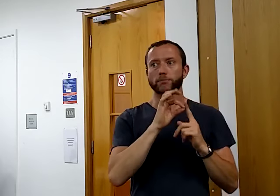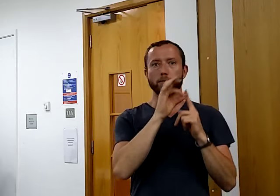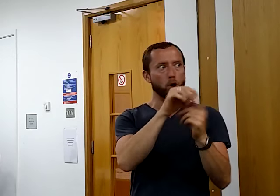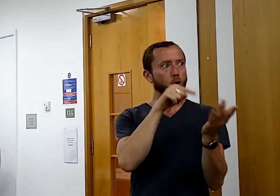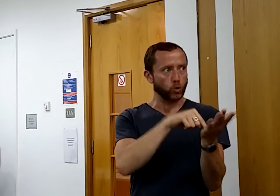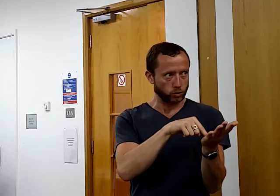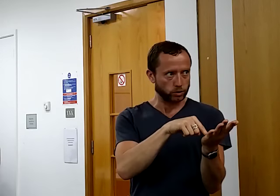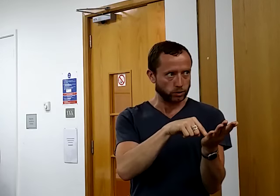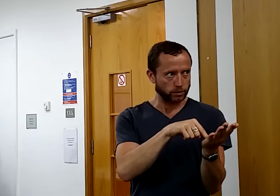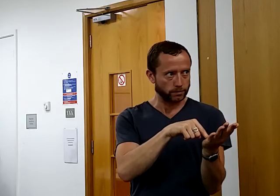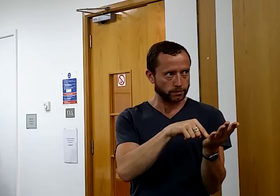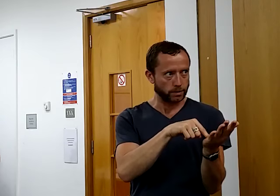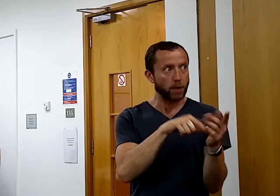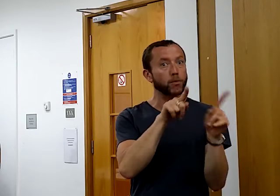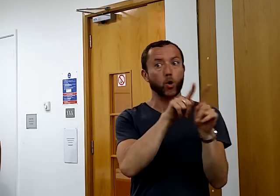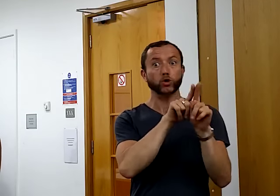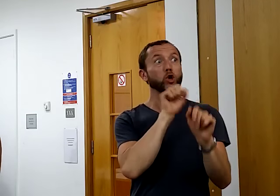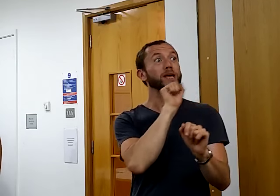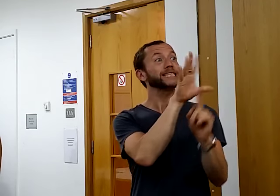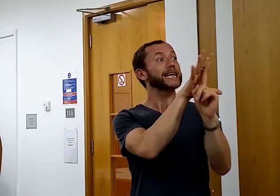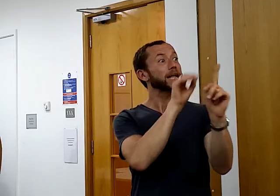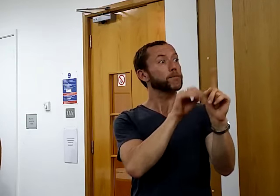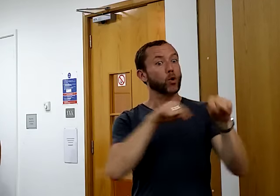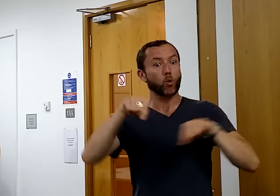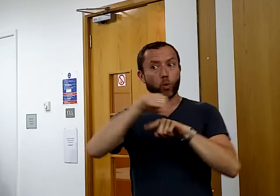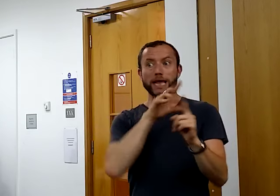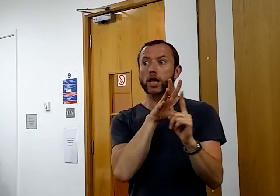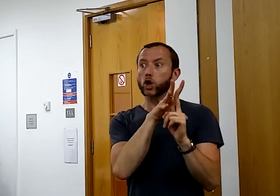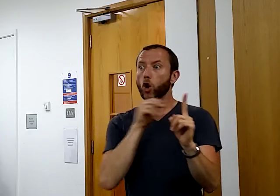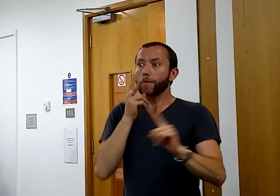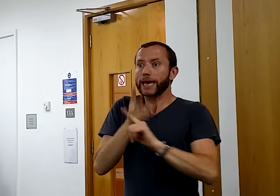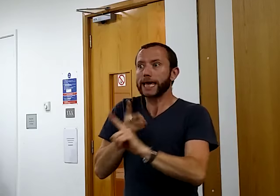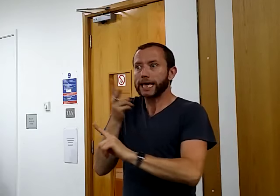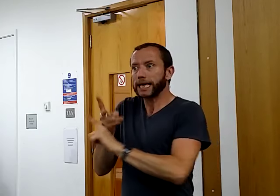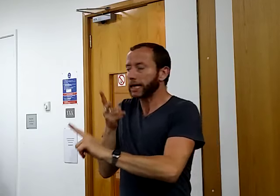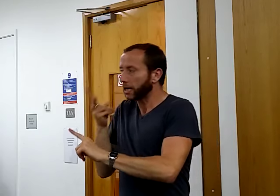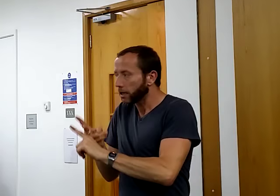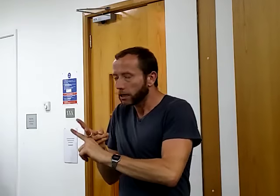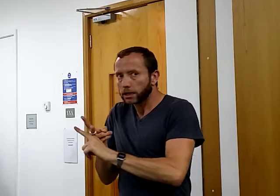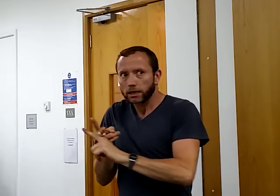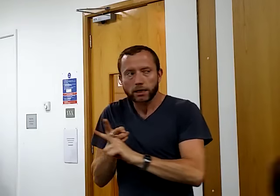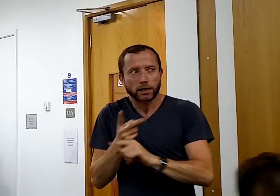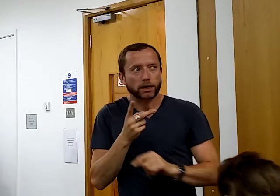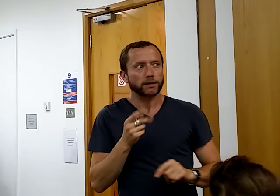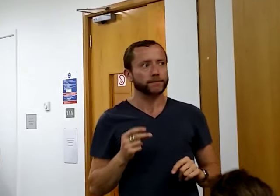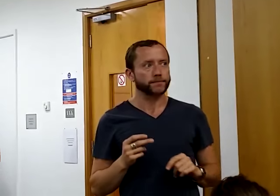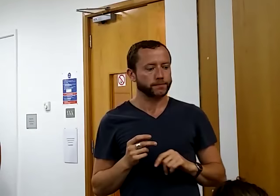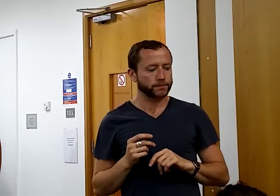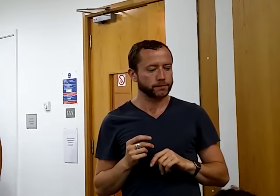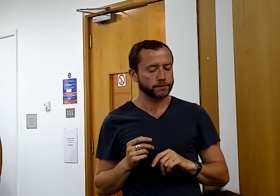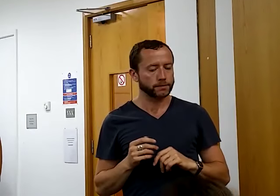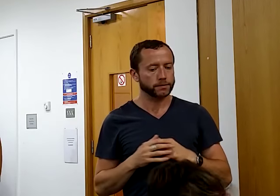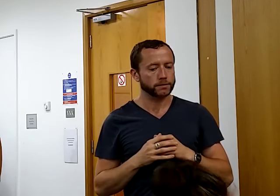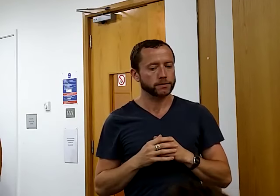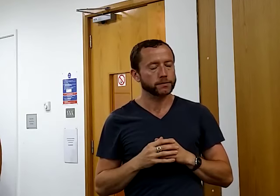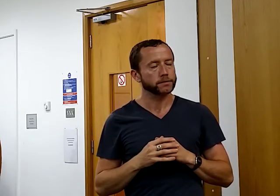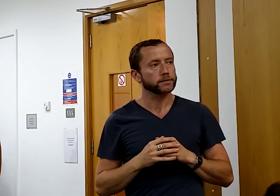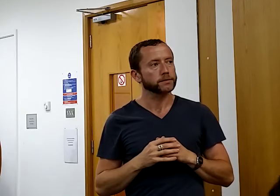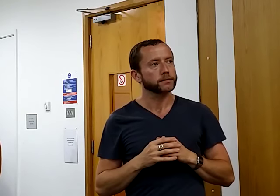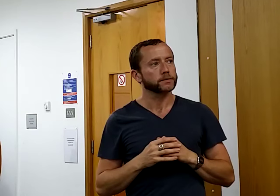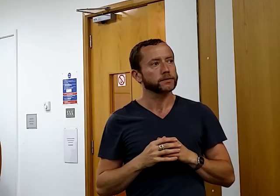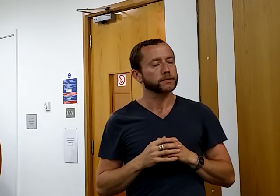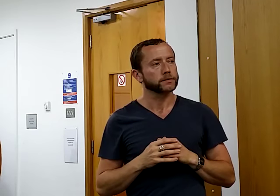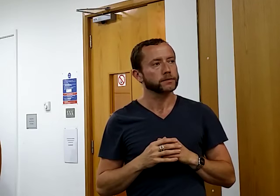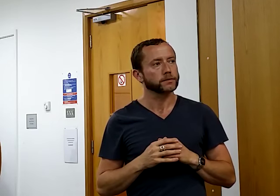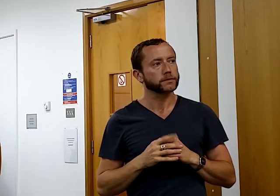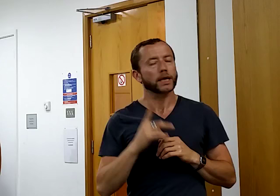we copy his example in a way that is very difficult. One of the things that